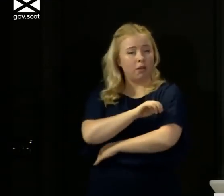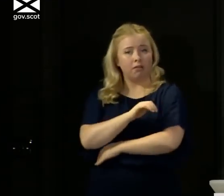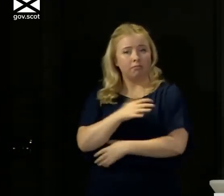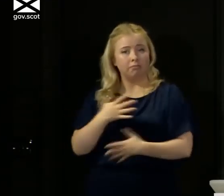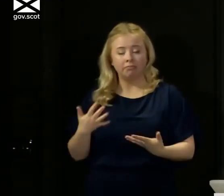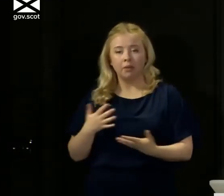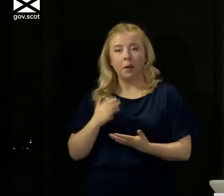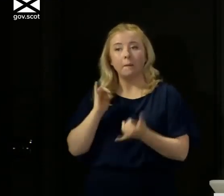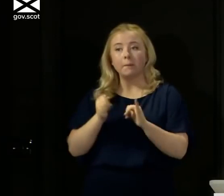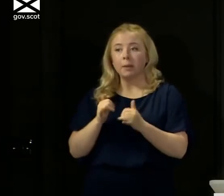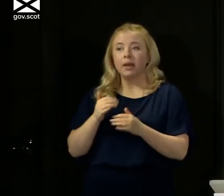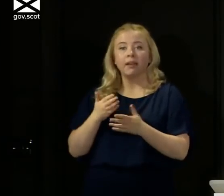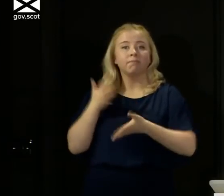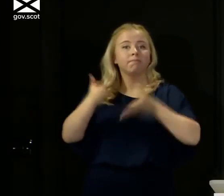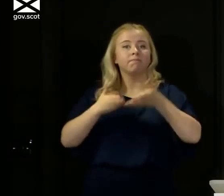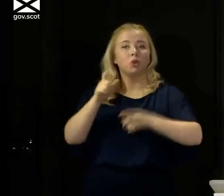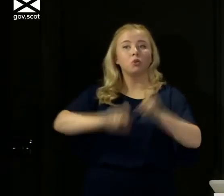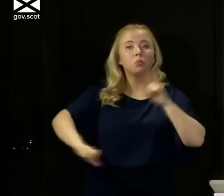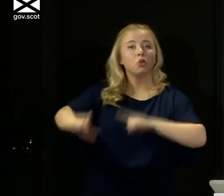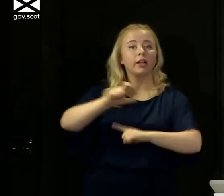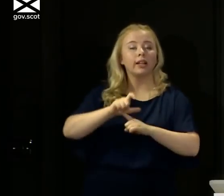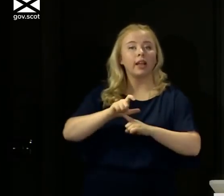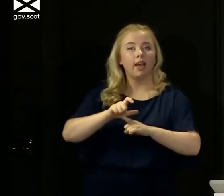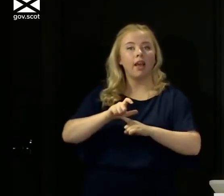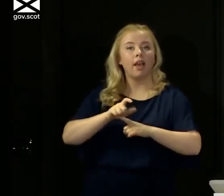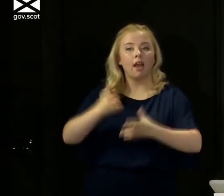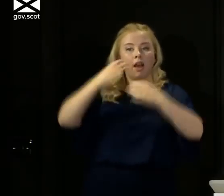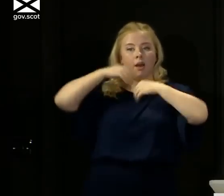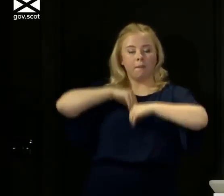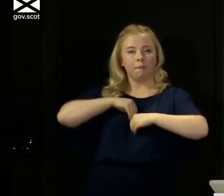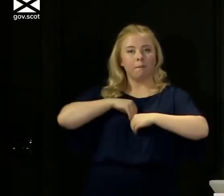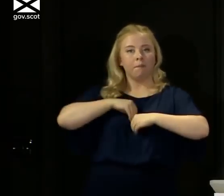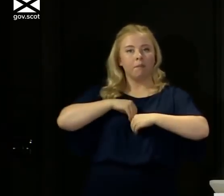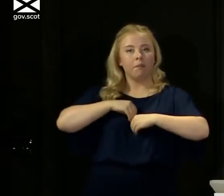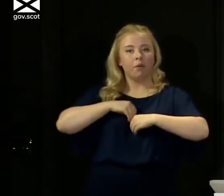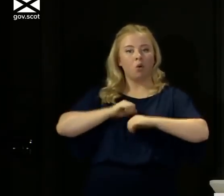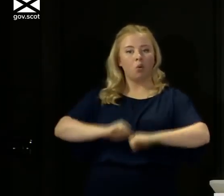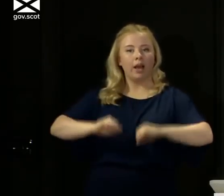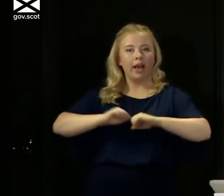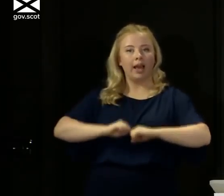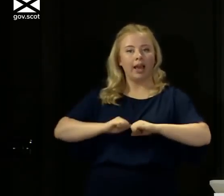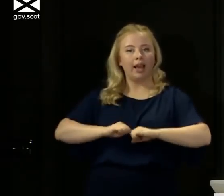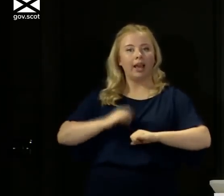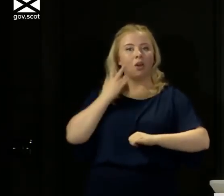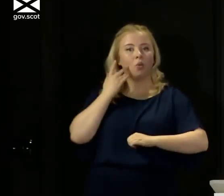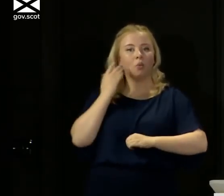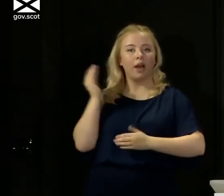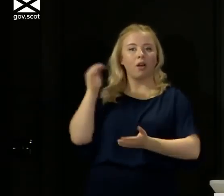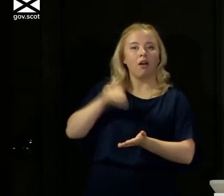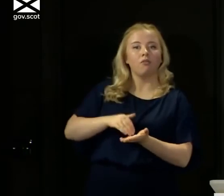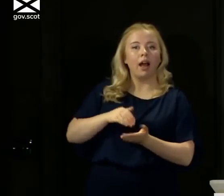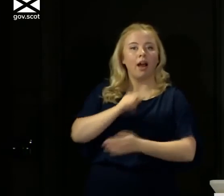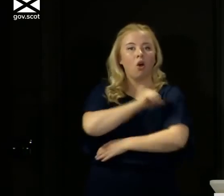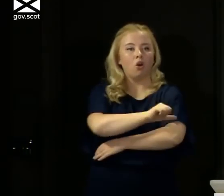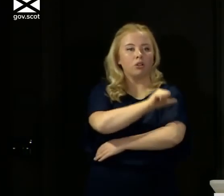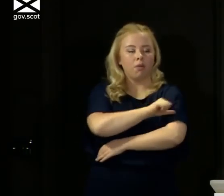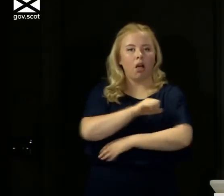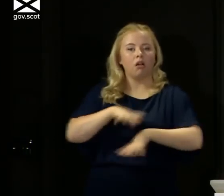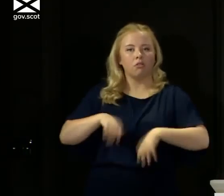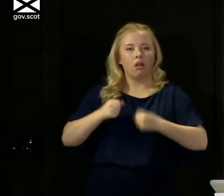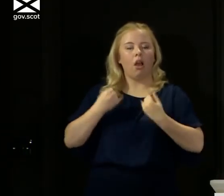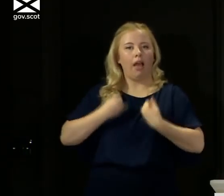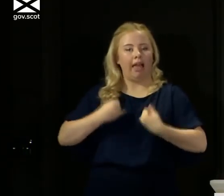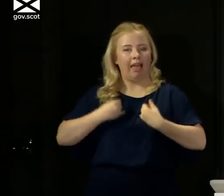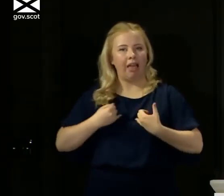picked it up in the community and had it or been incubating it when they came into hospital. And so what we have to go through is a process